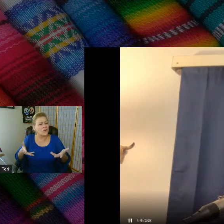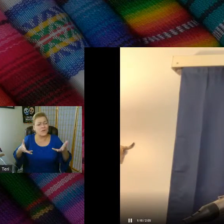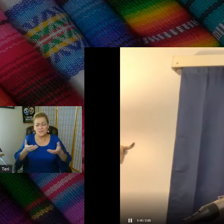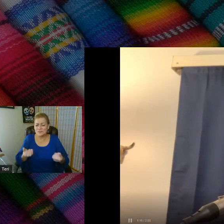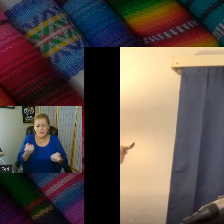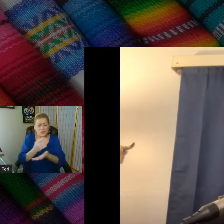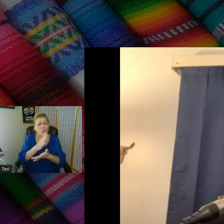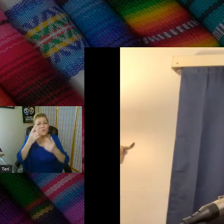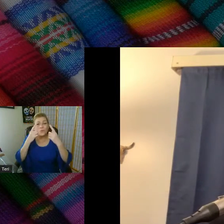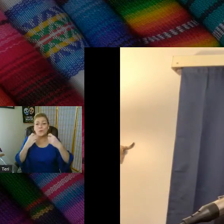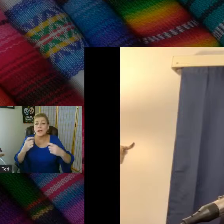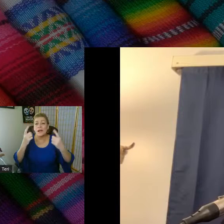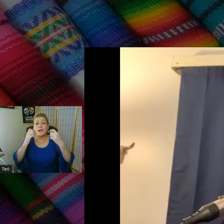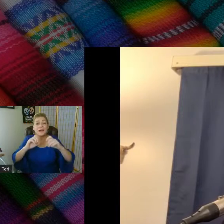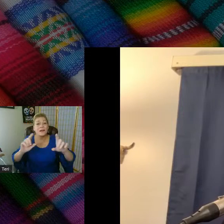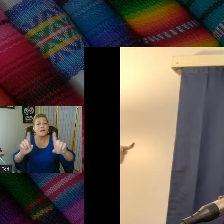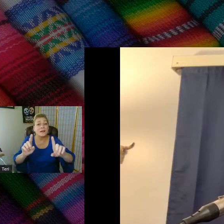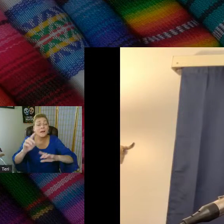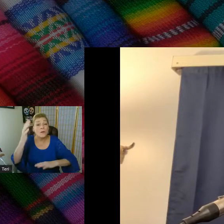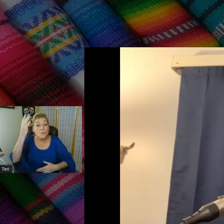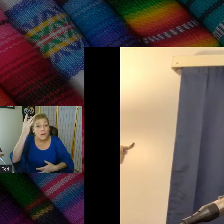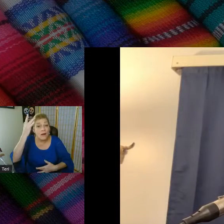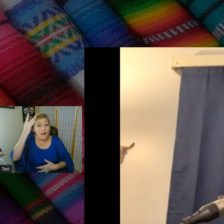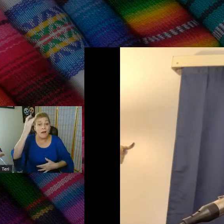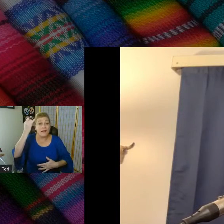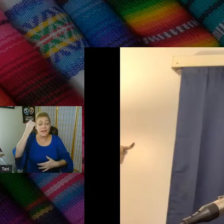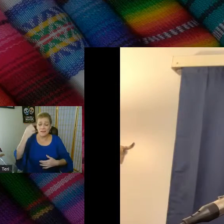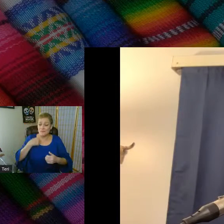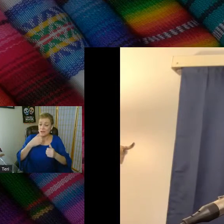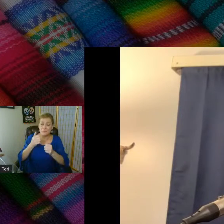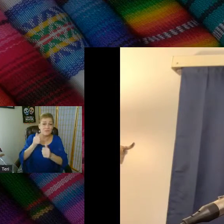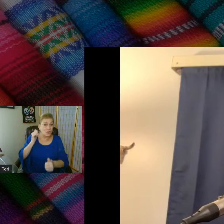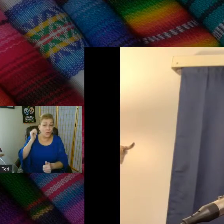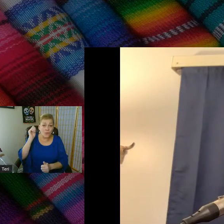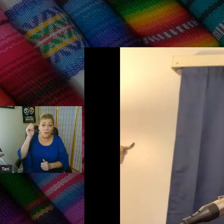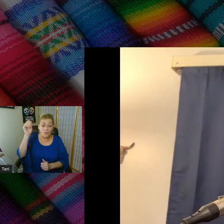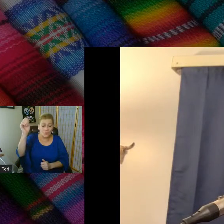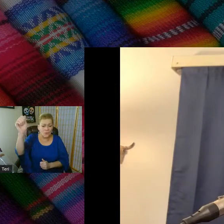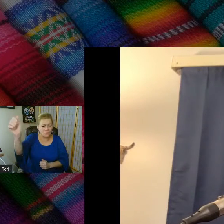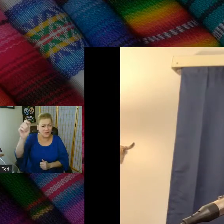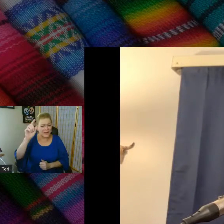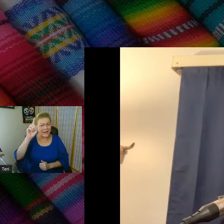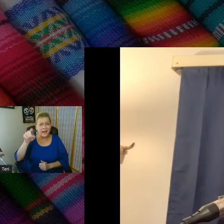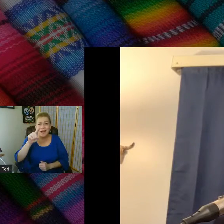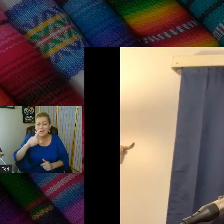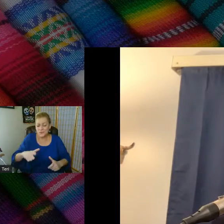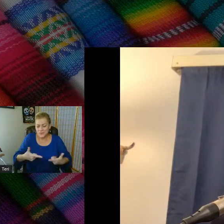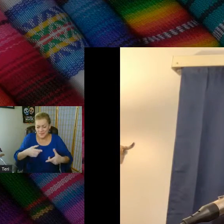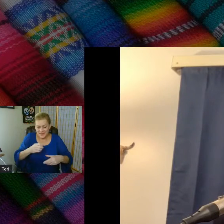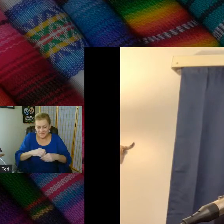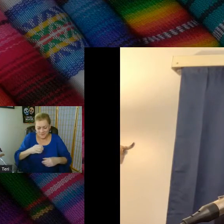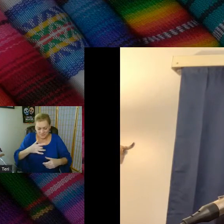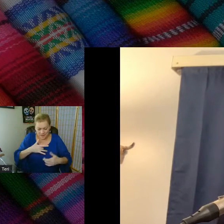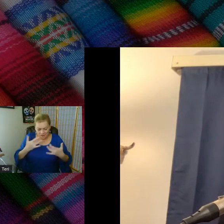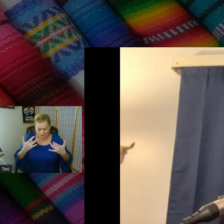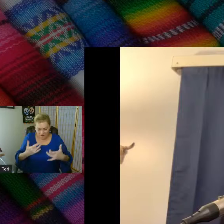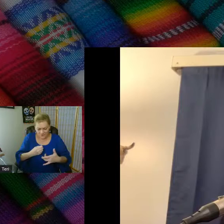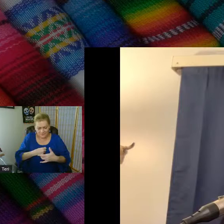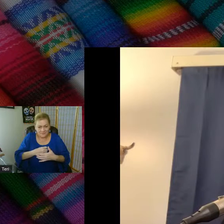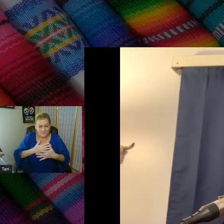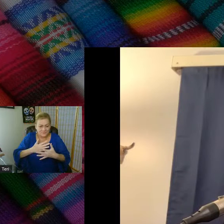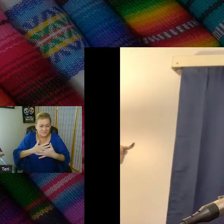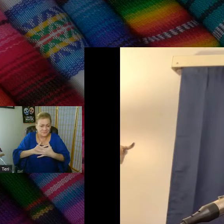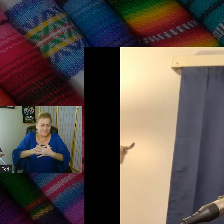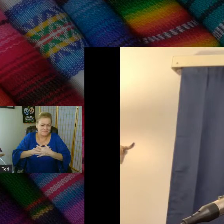cry, for even if I'm far away, I hold you in my heart. I sing